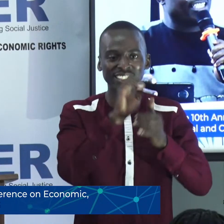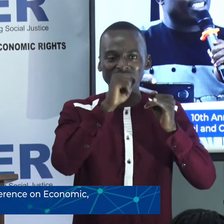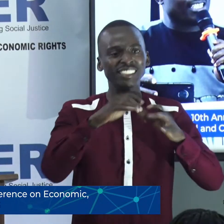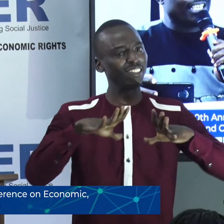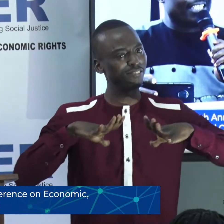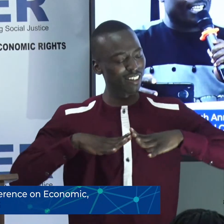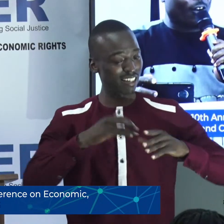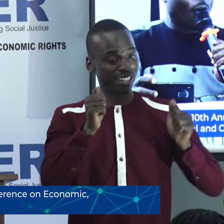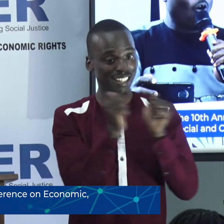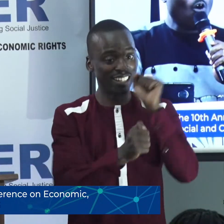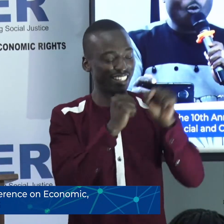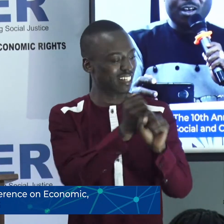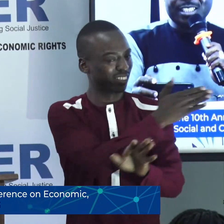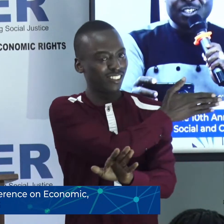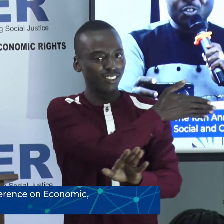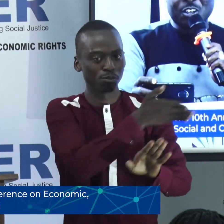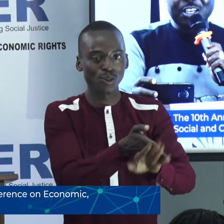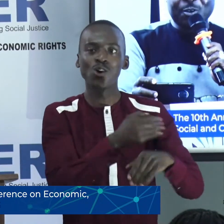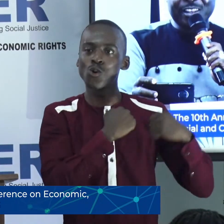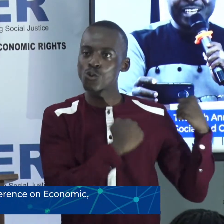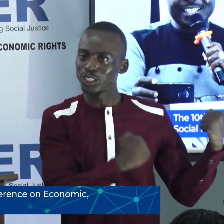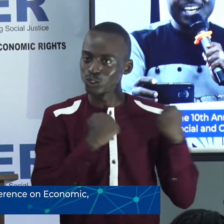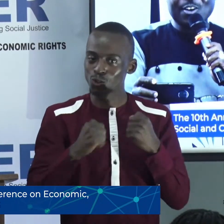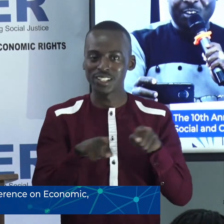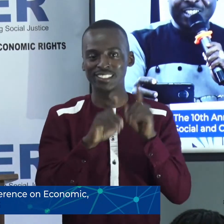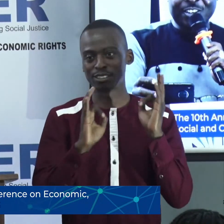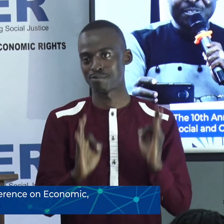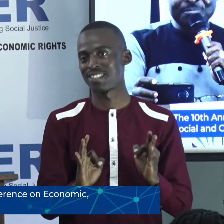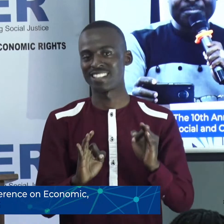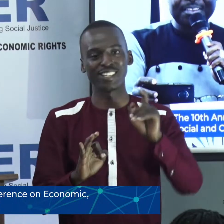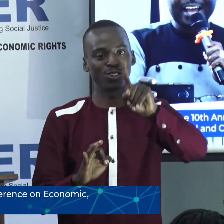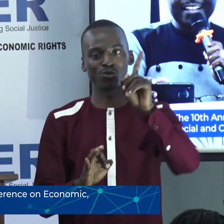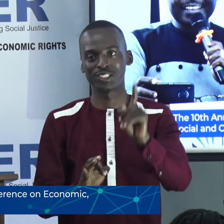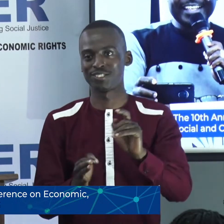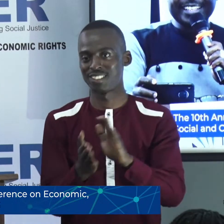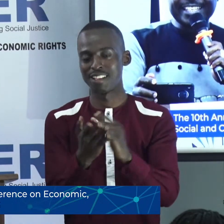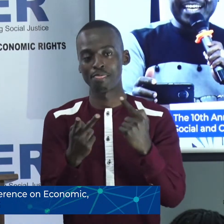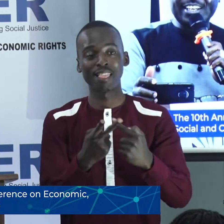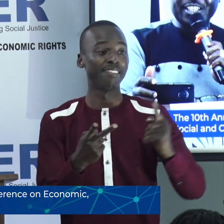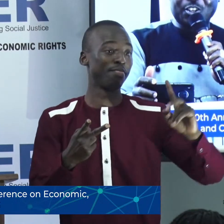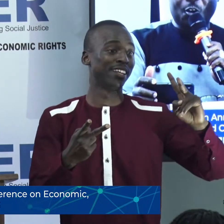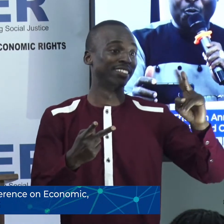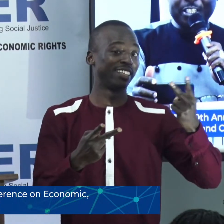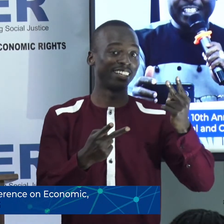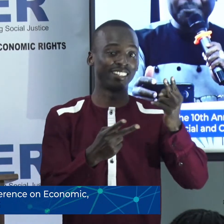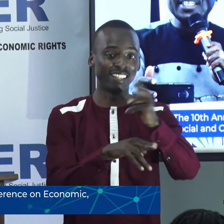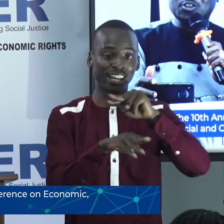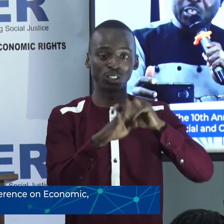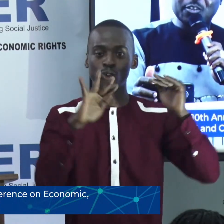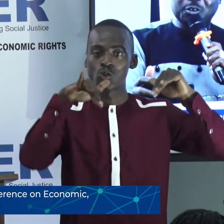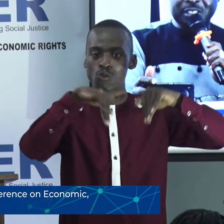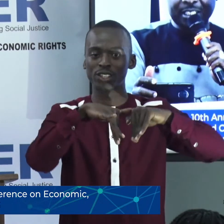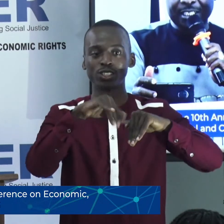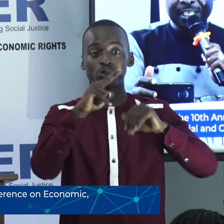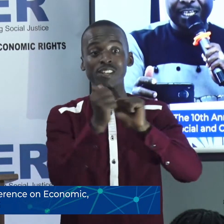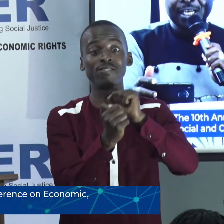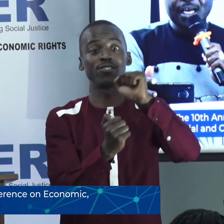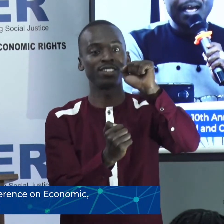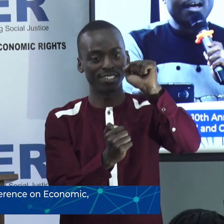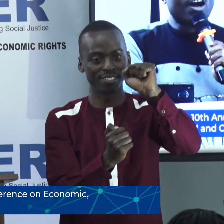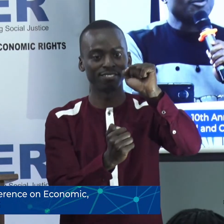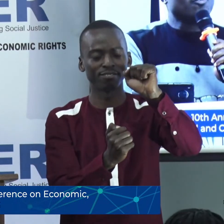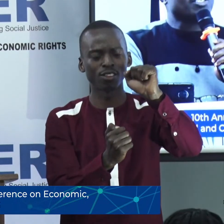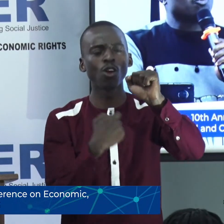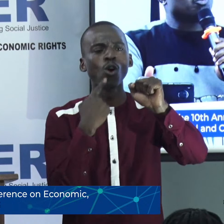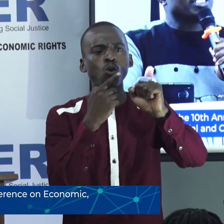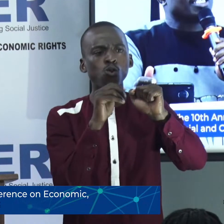imagine 10 years ago, we are still struggling with that question. And then the second national conference happened in 2015.